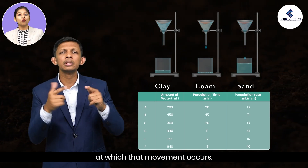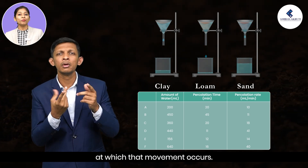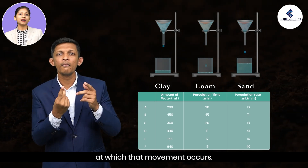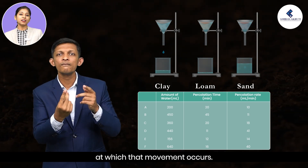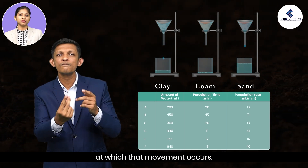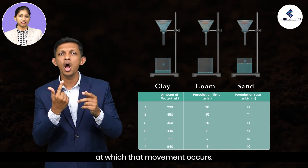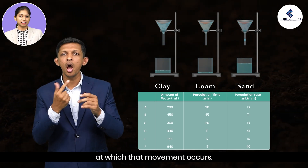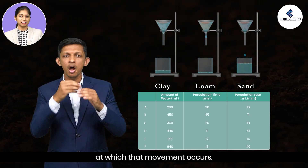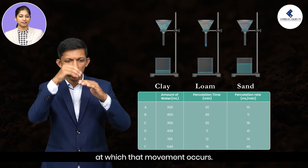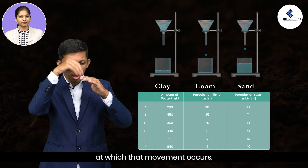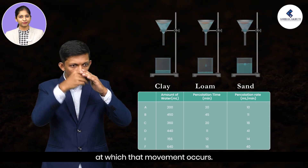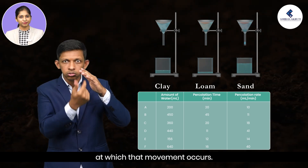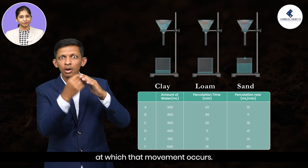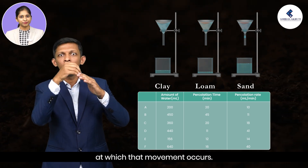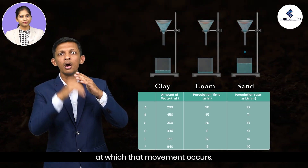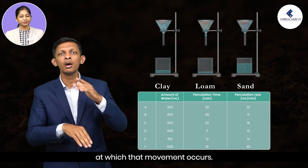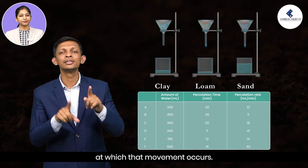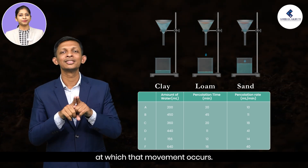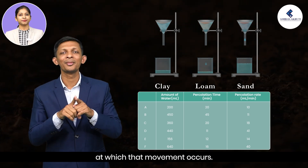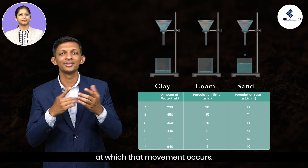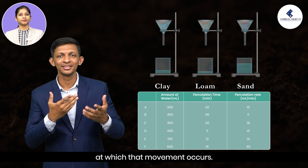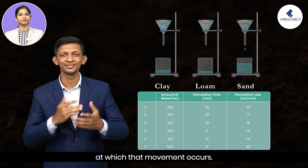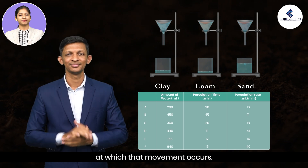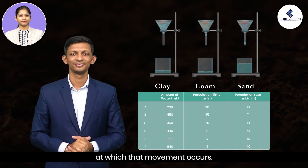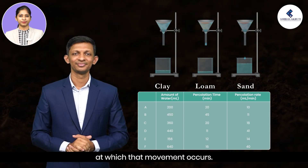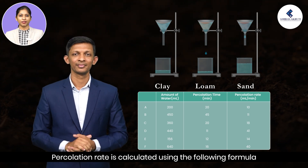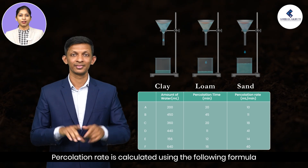that movement occurs.